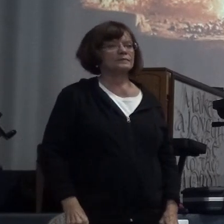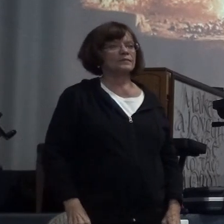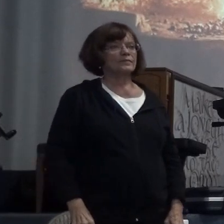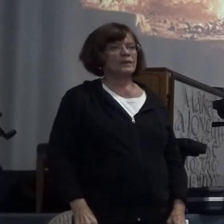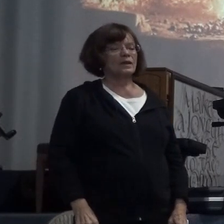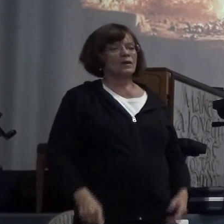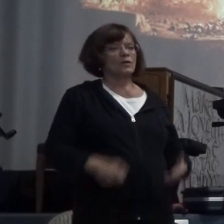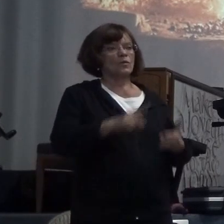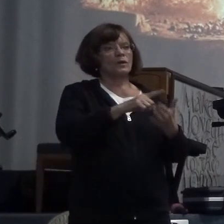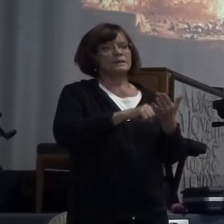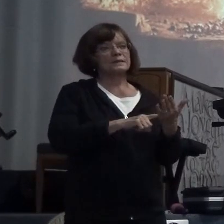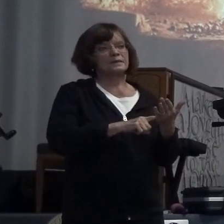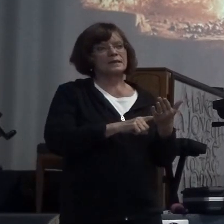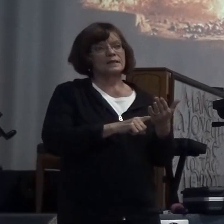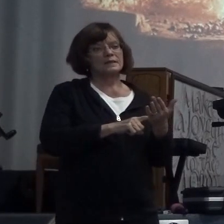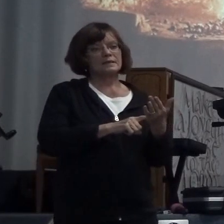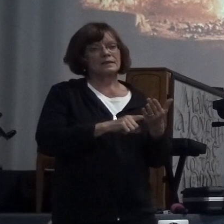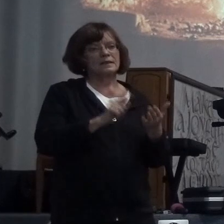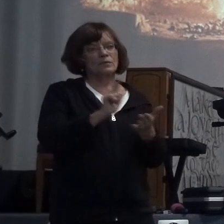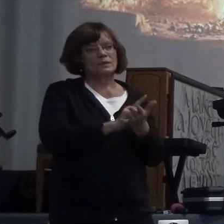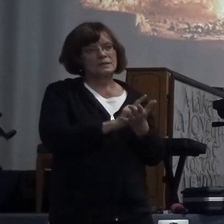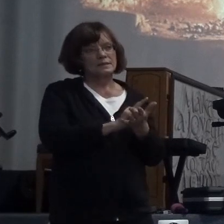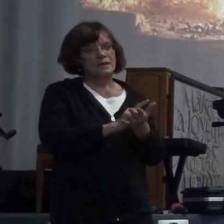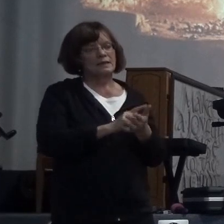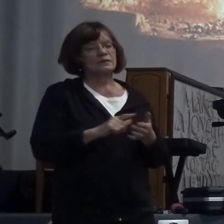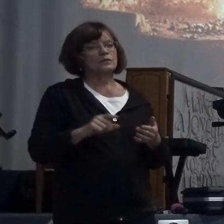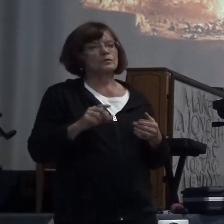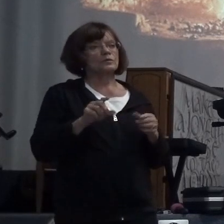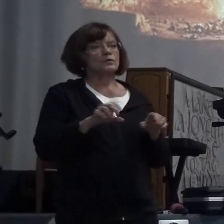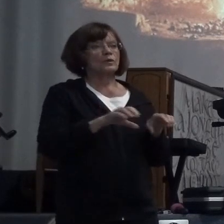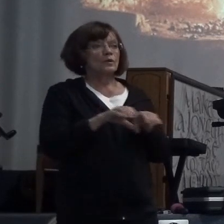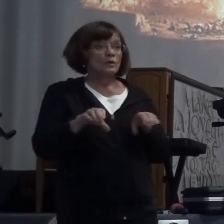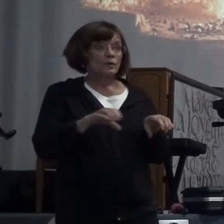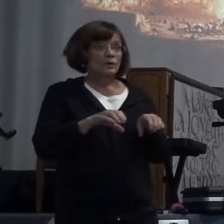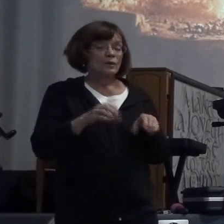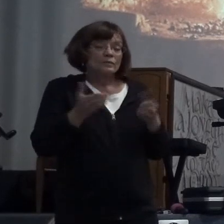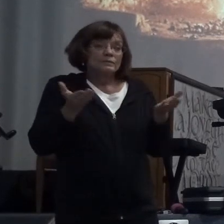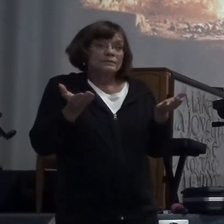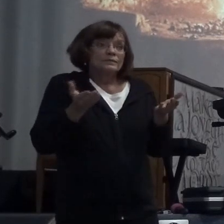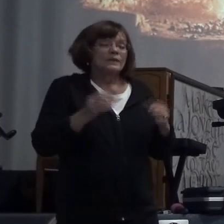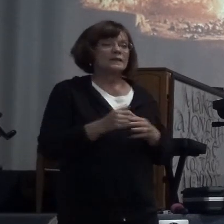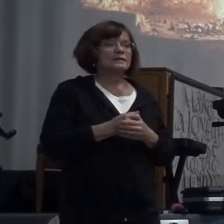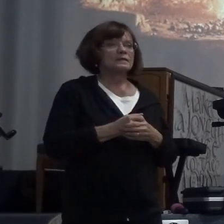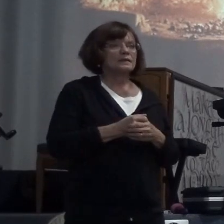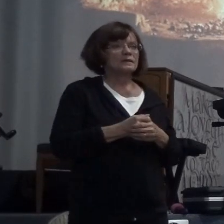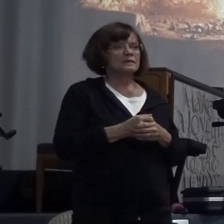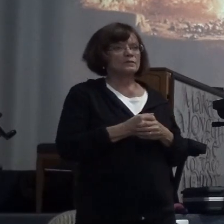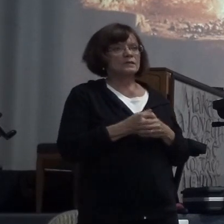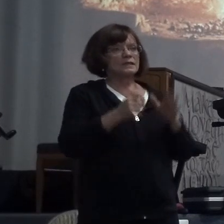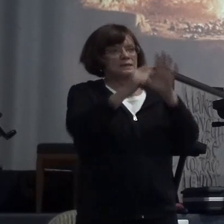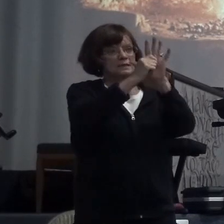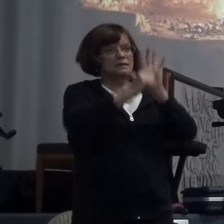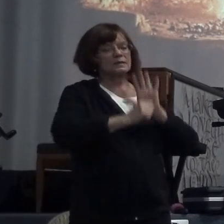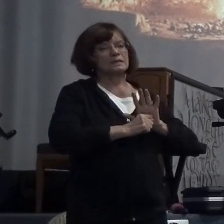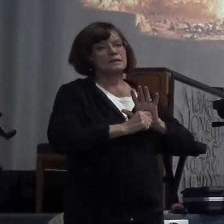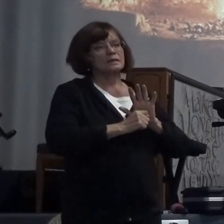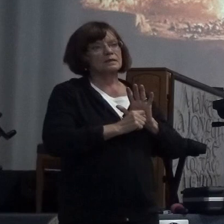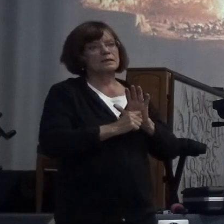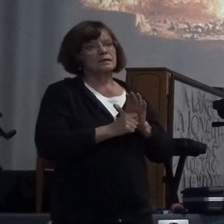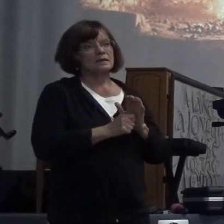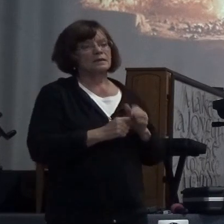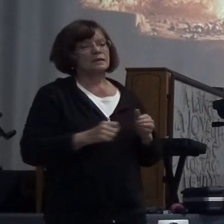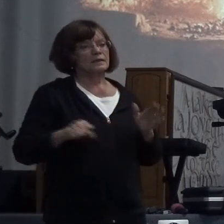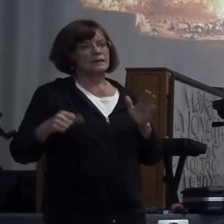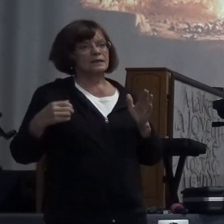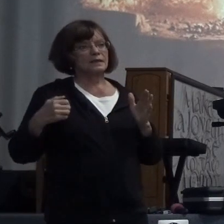that does, what does that do? It hardens the metal. And then you test it with a file that's already hard. That's what you test